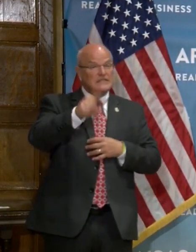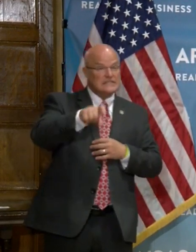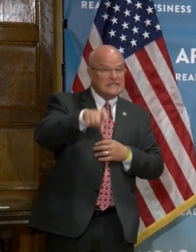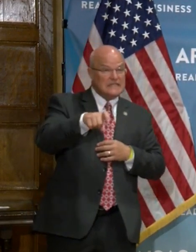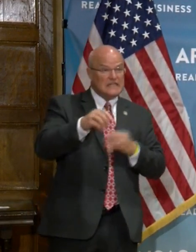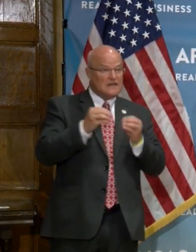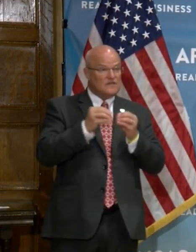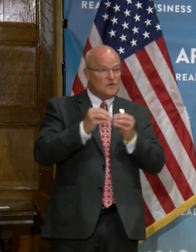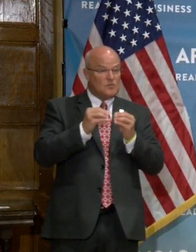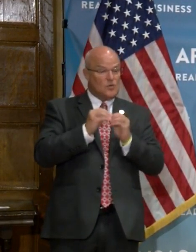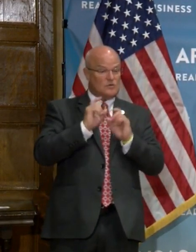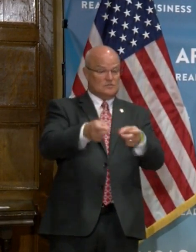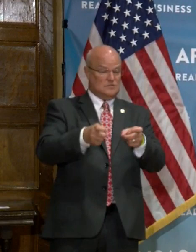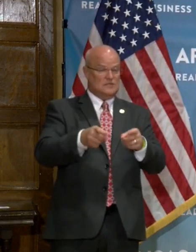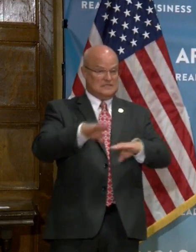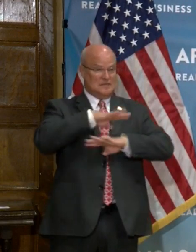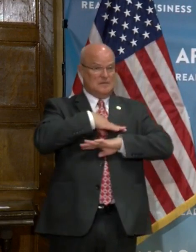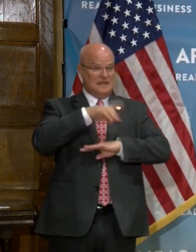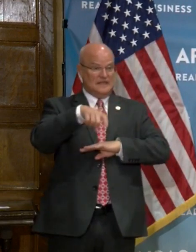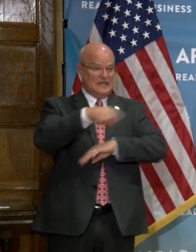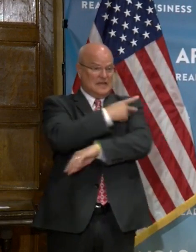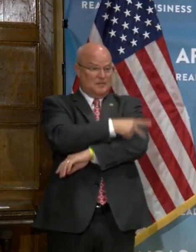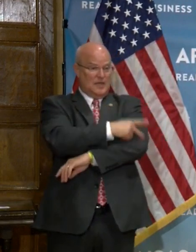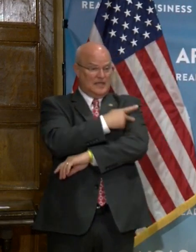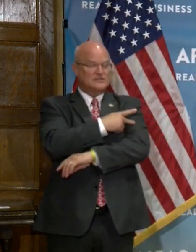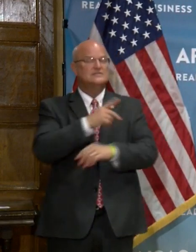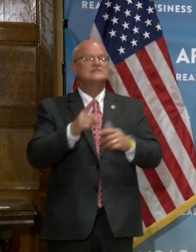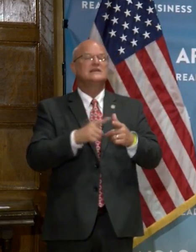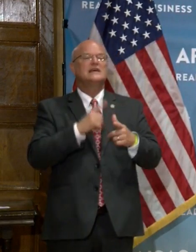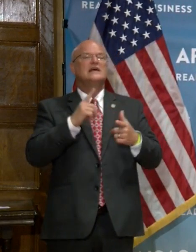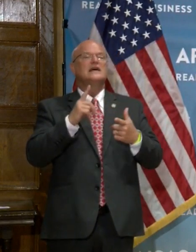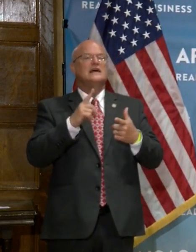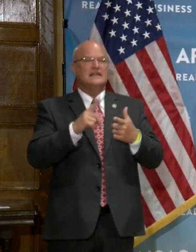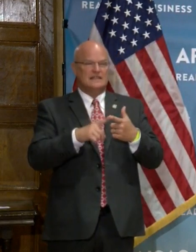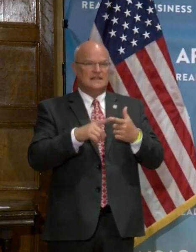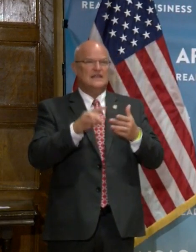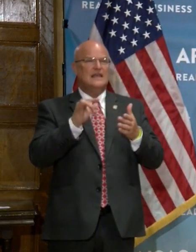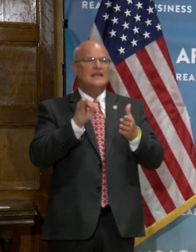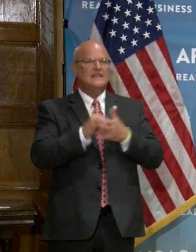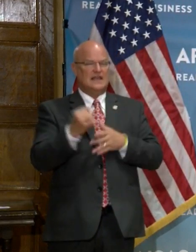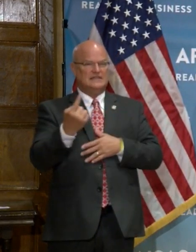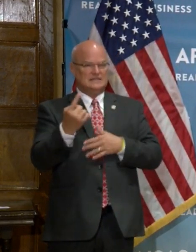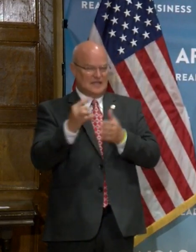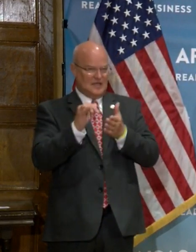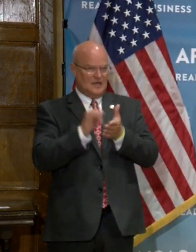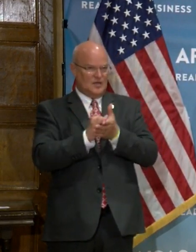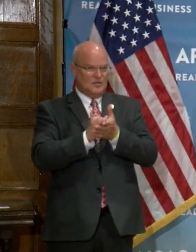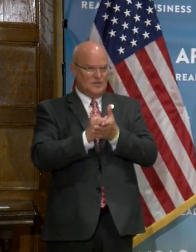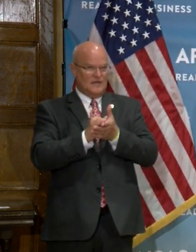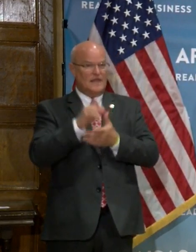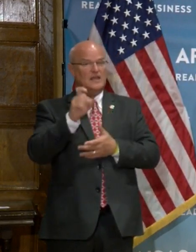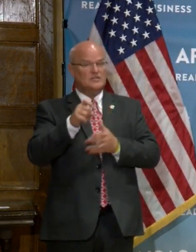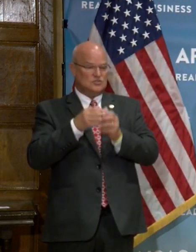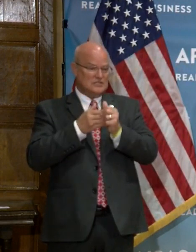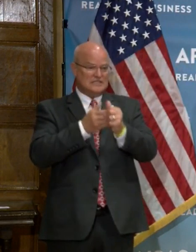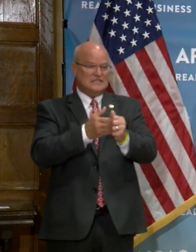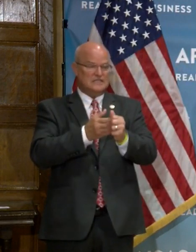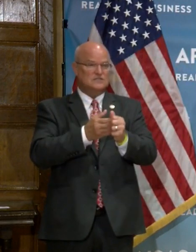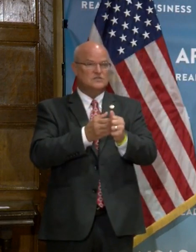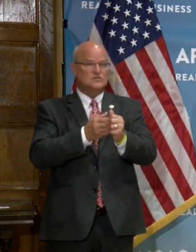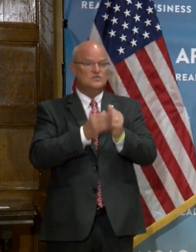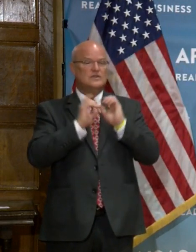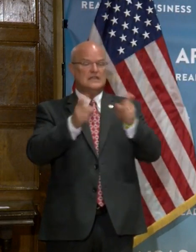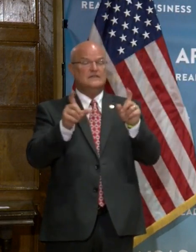need for a greater supply to meet the need of patients, then that is something that should lead to the granting